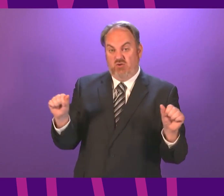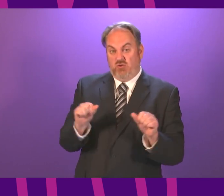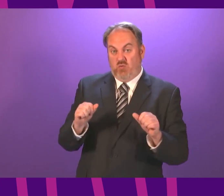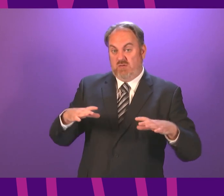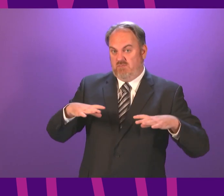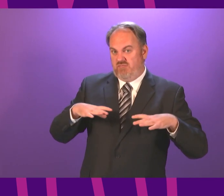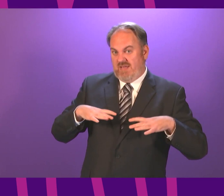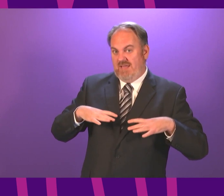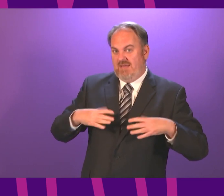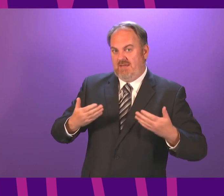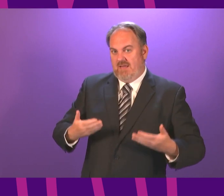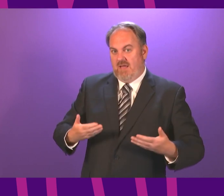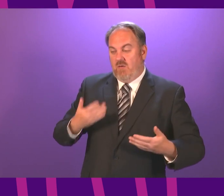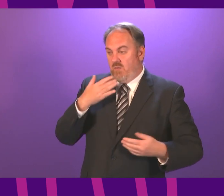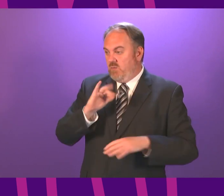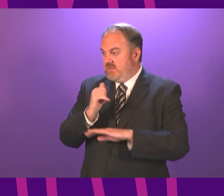Thank you.